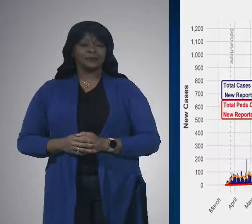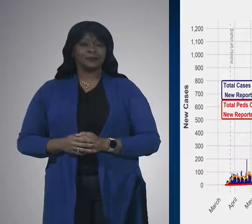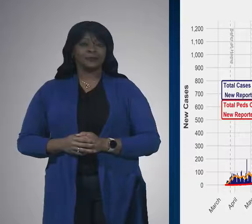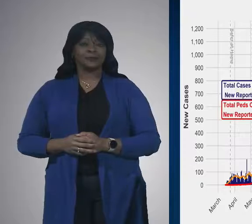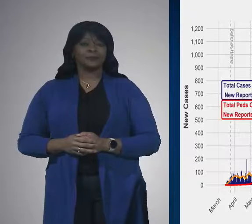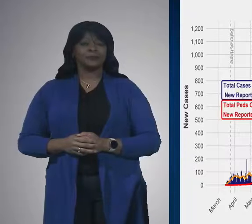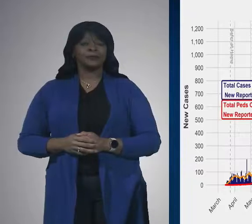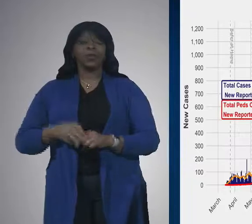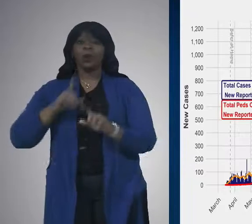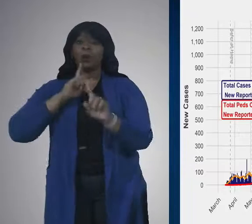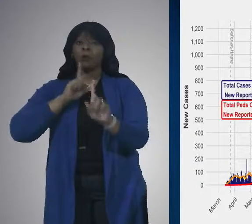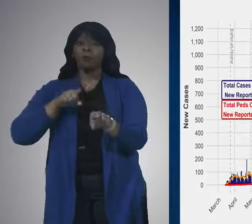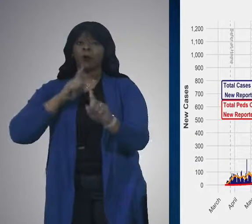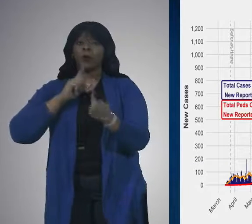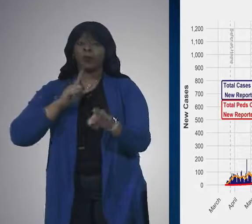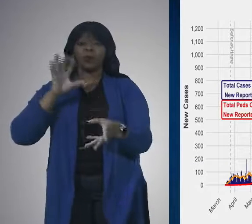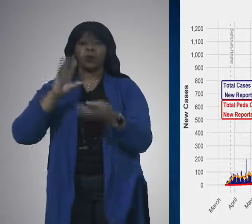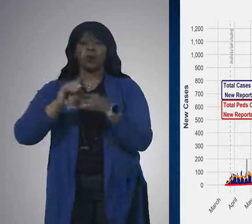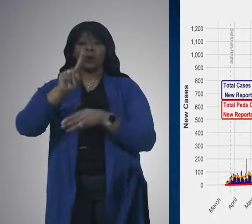So we're reporting today